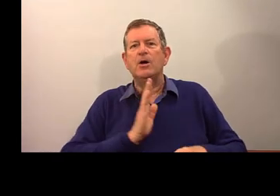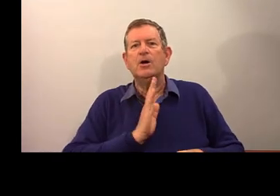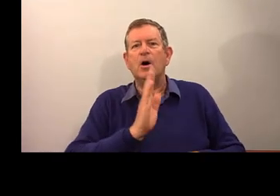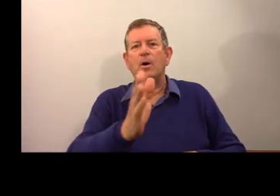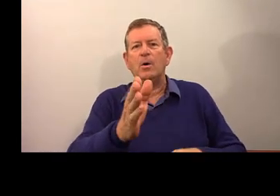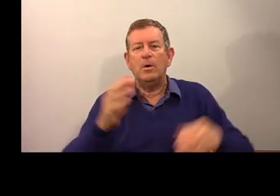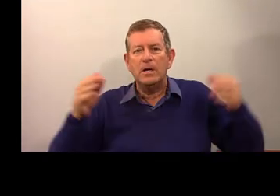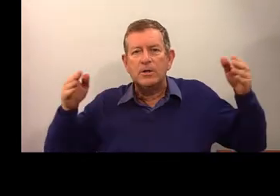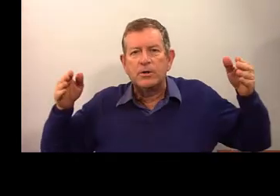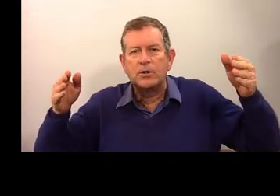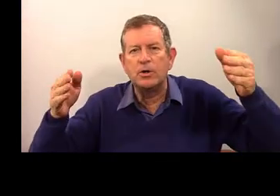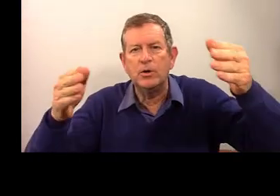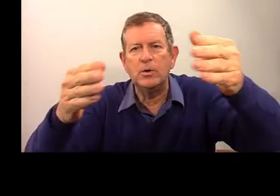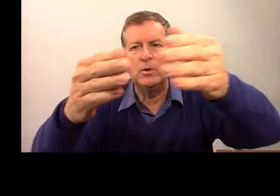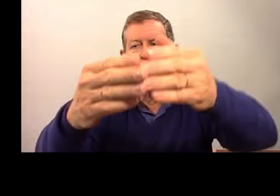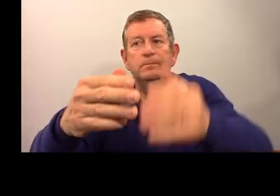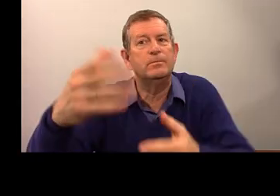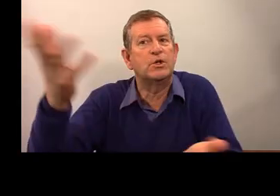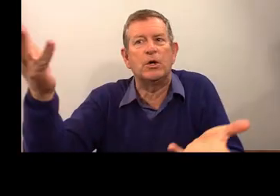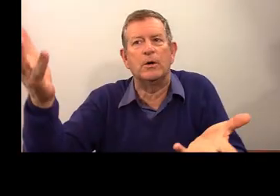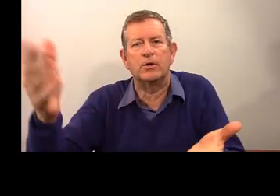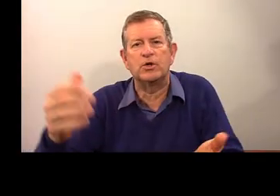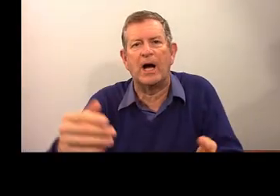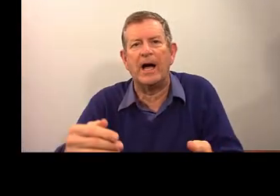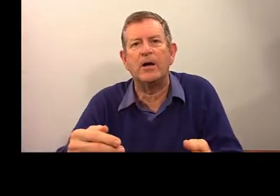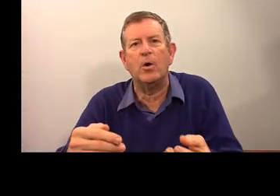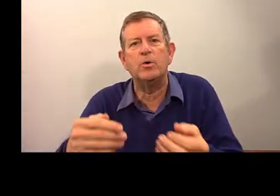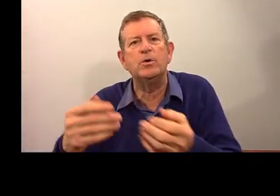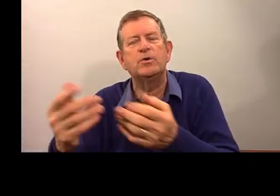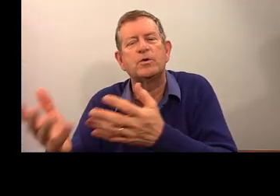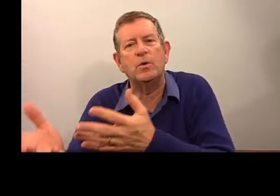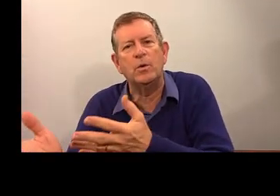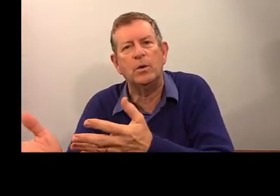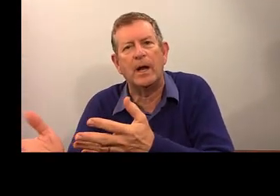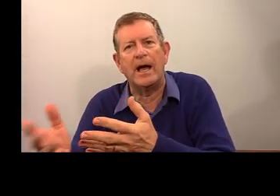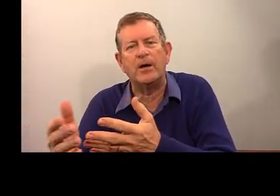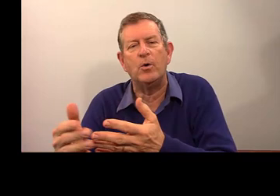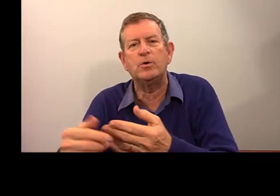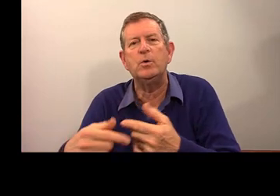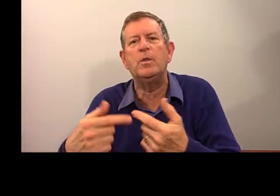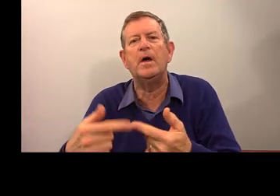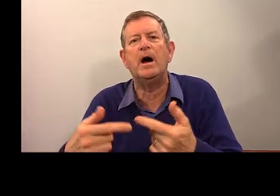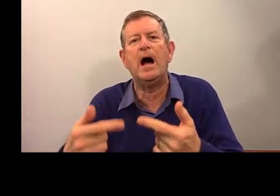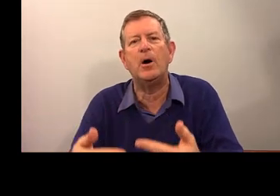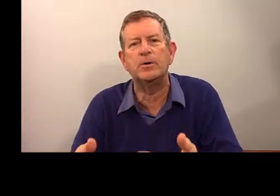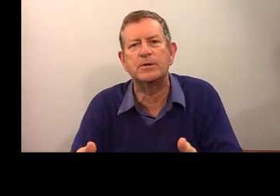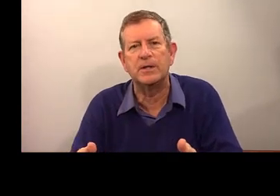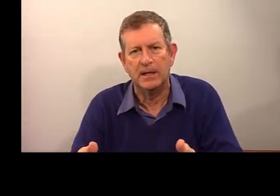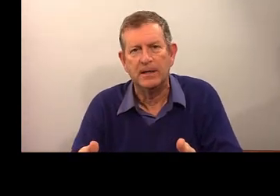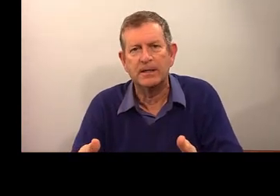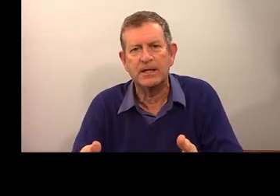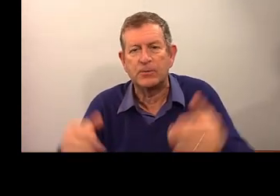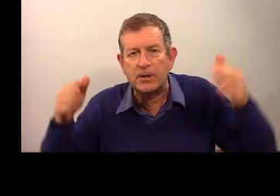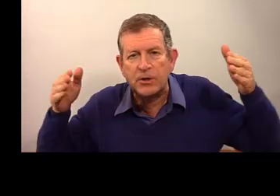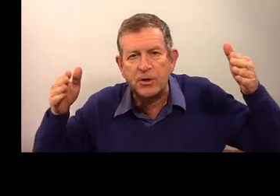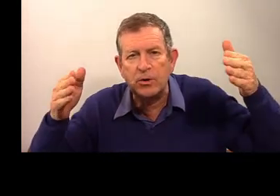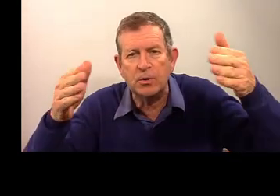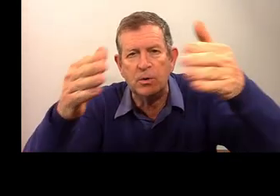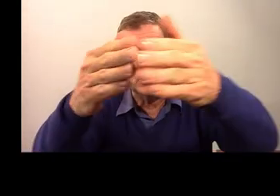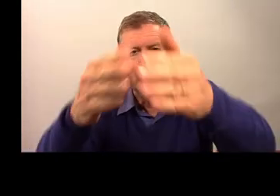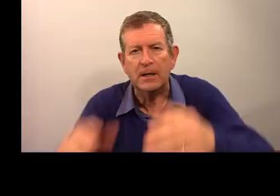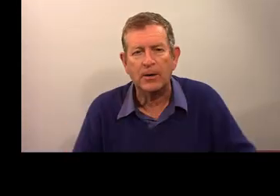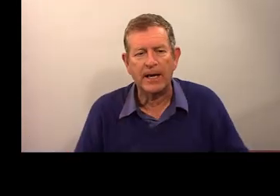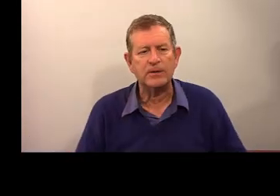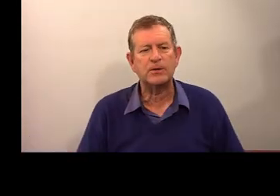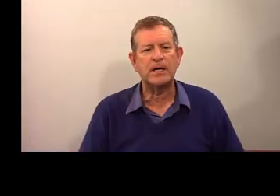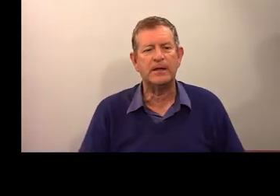I go to church. I go to school. I go to the house, etc.